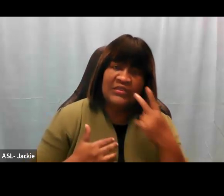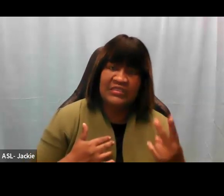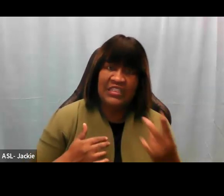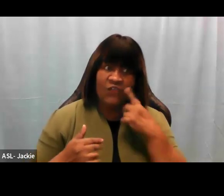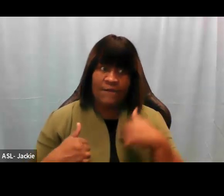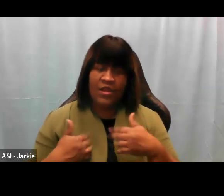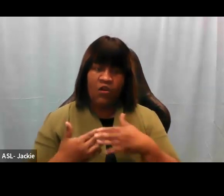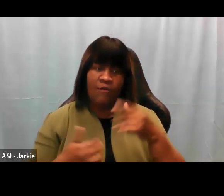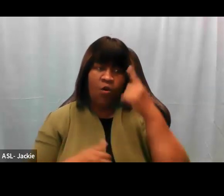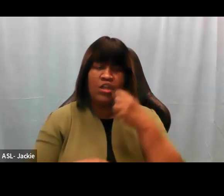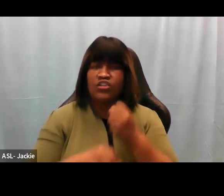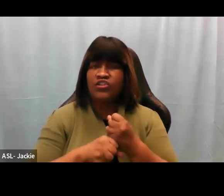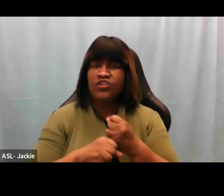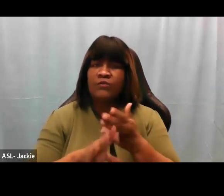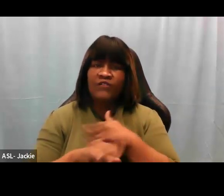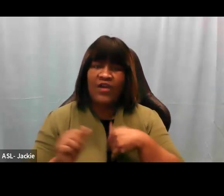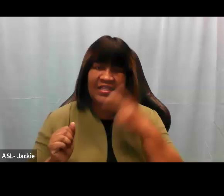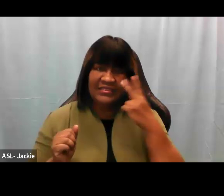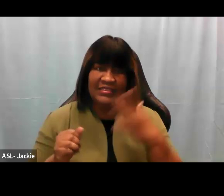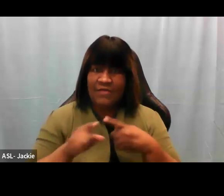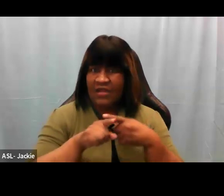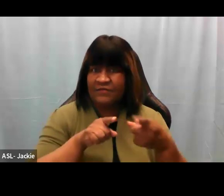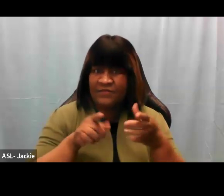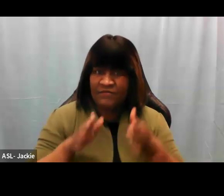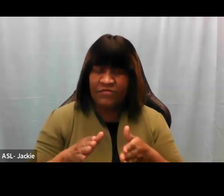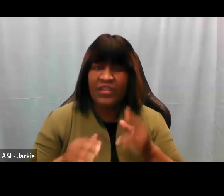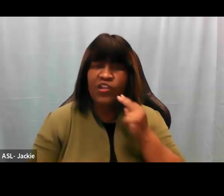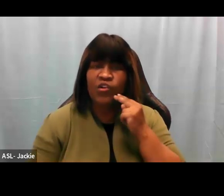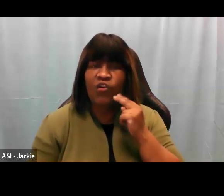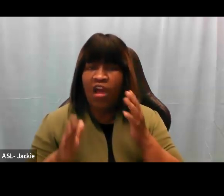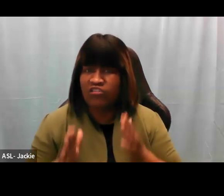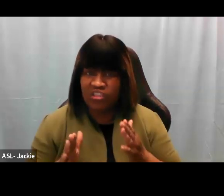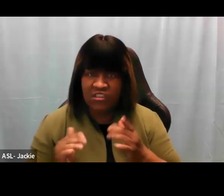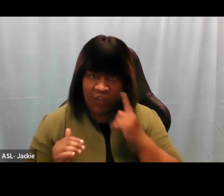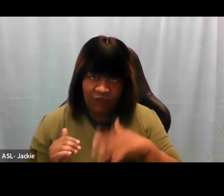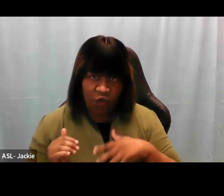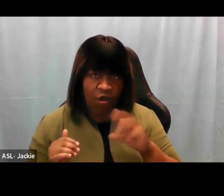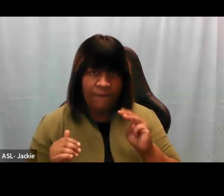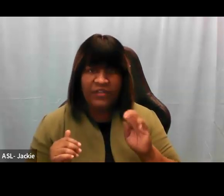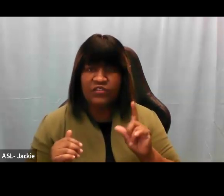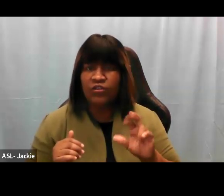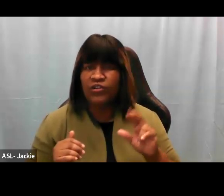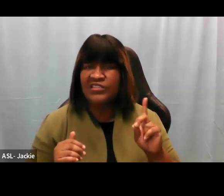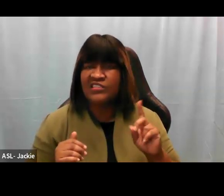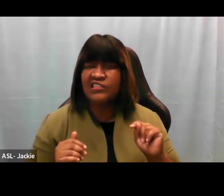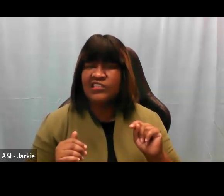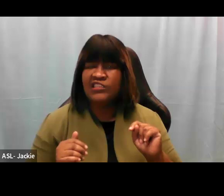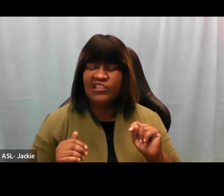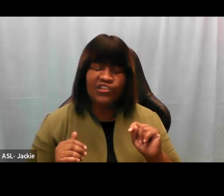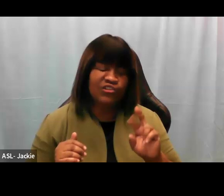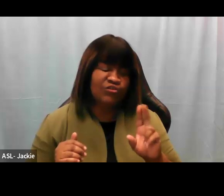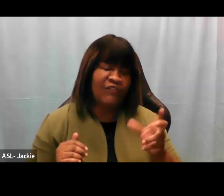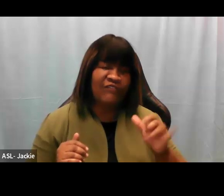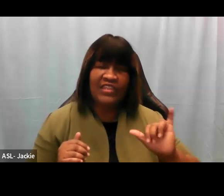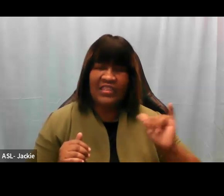over a year to see a neurologist, which is a specialist for muscular dystrophy. So they can take